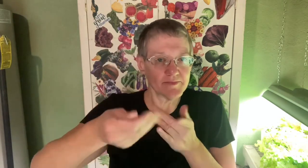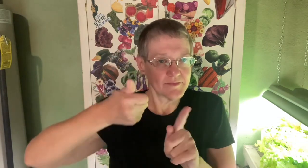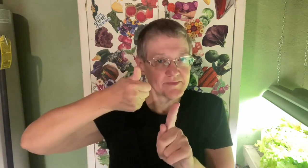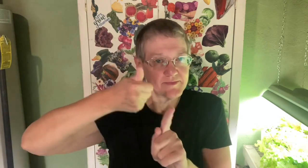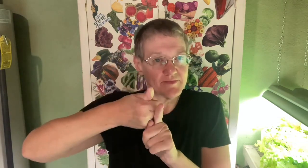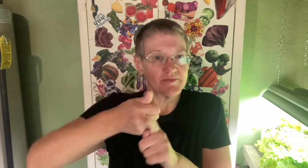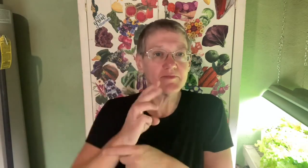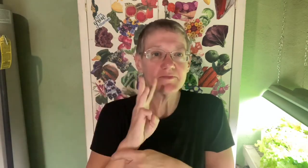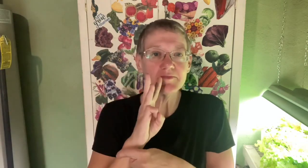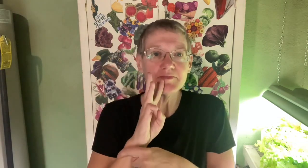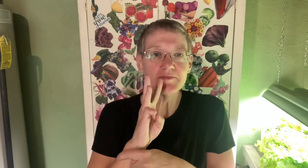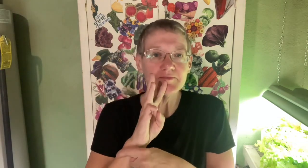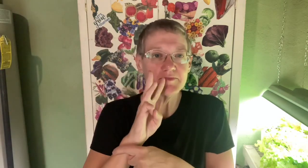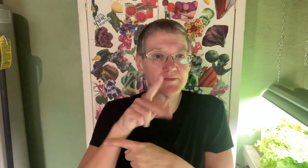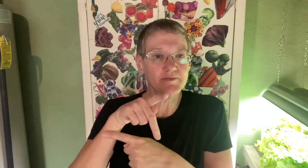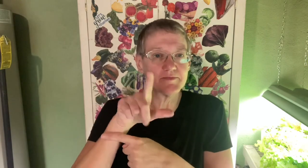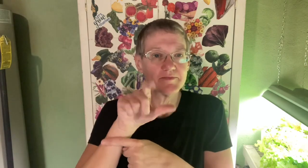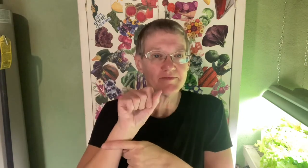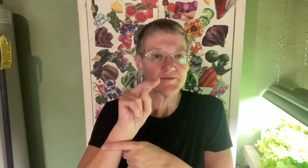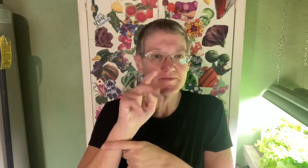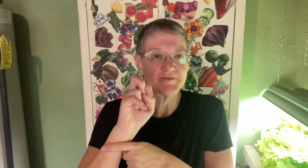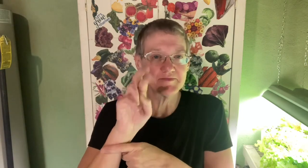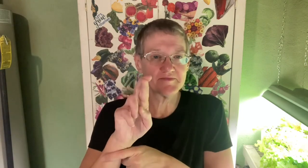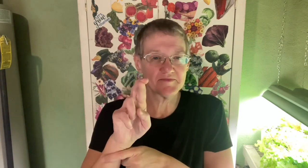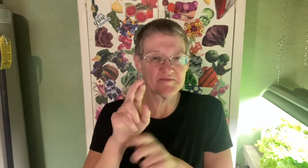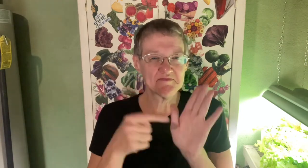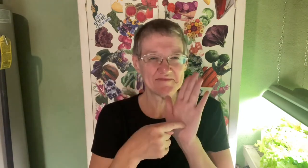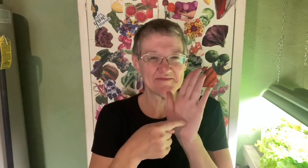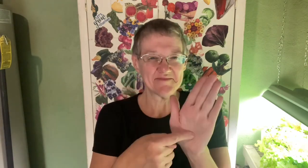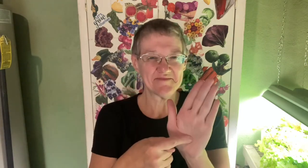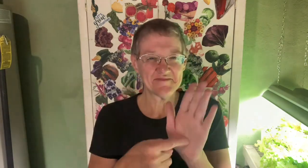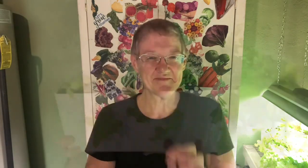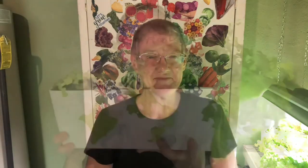the idea to buy a self-watering planter. Let me show you.